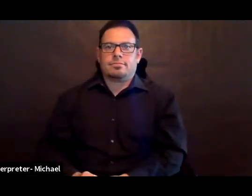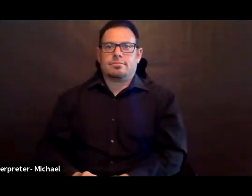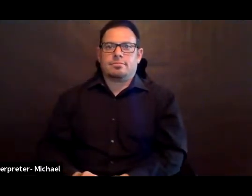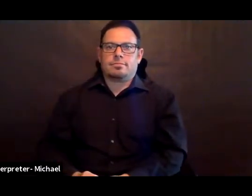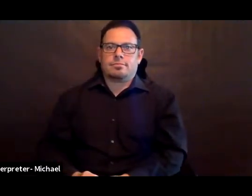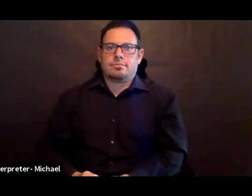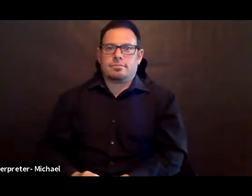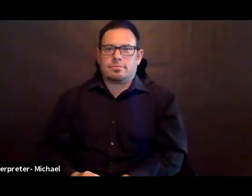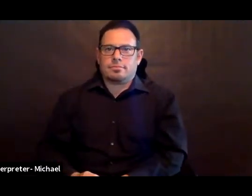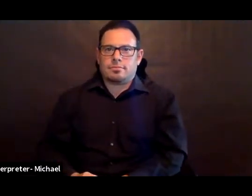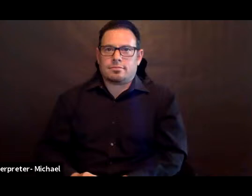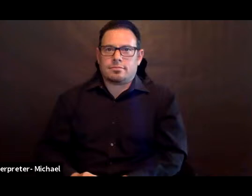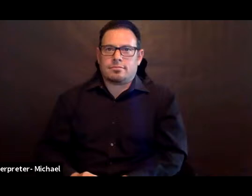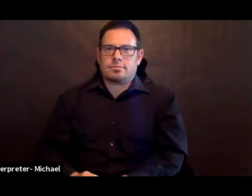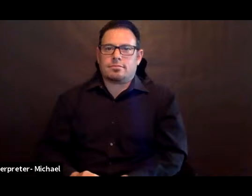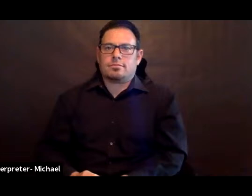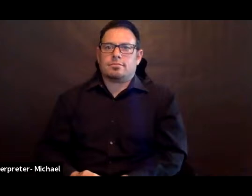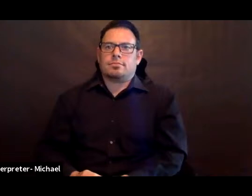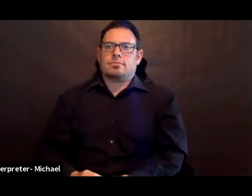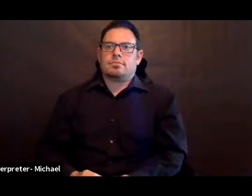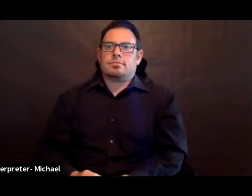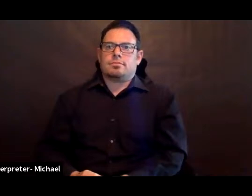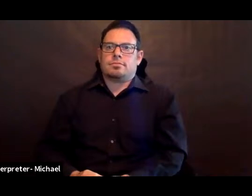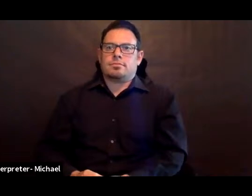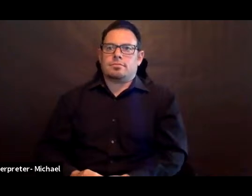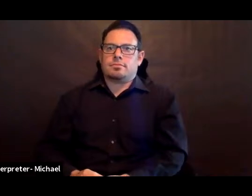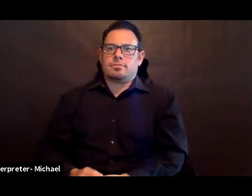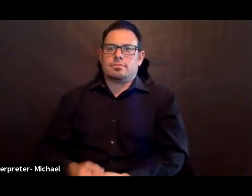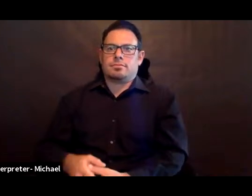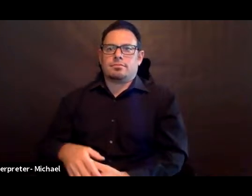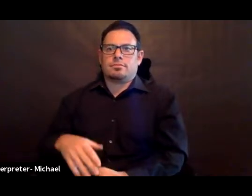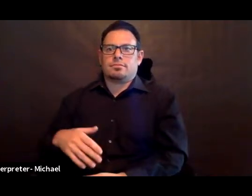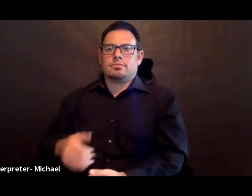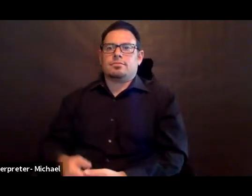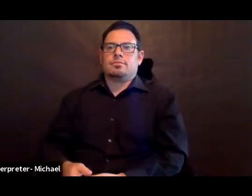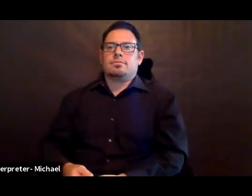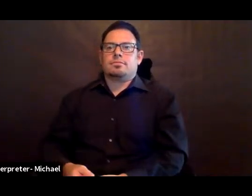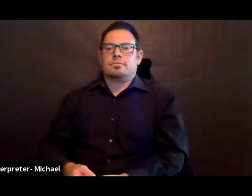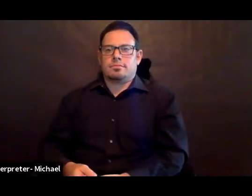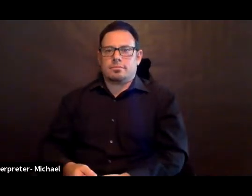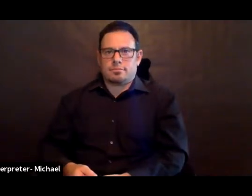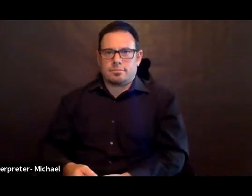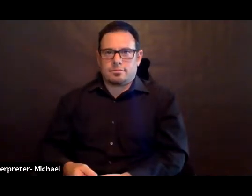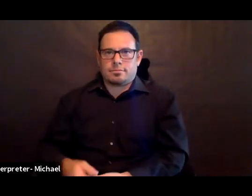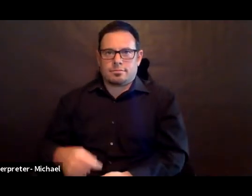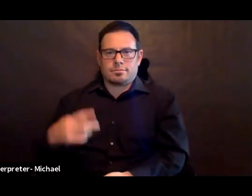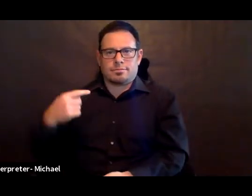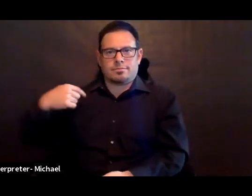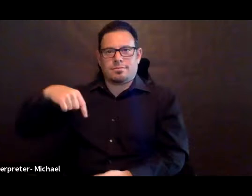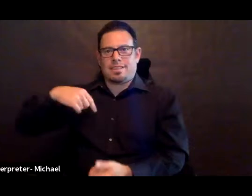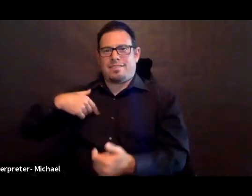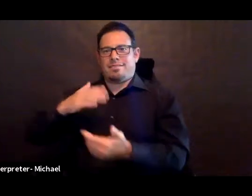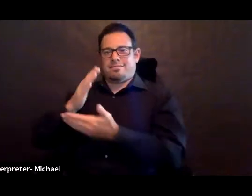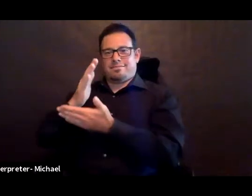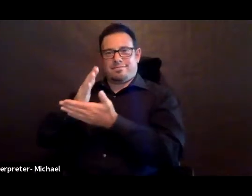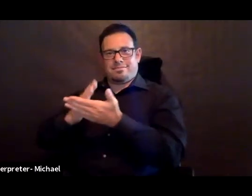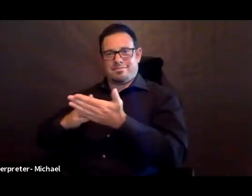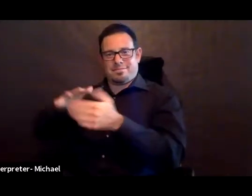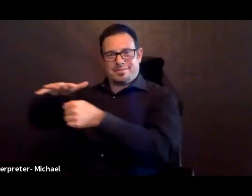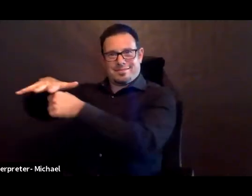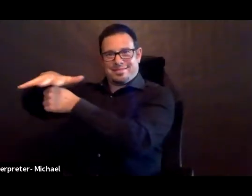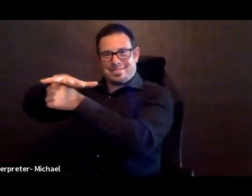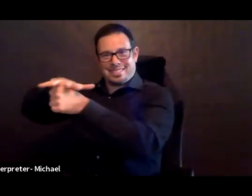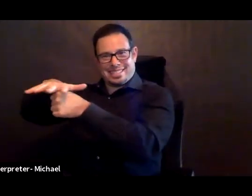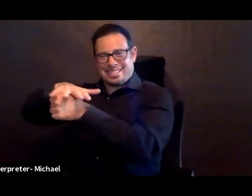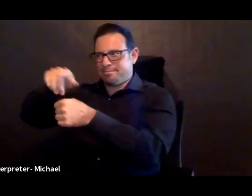that we had. And we just have these pockets of vulnerability that we're very concerned about. So I think